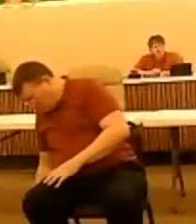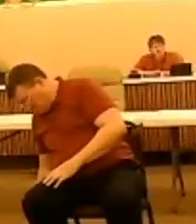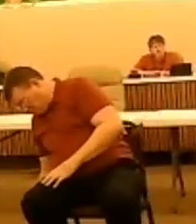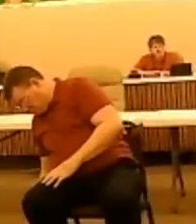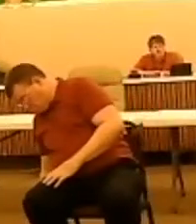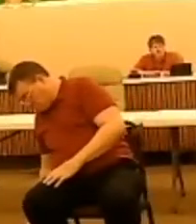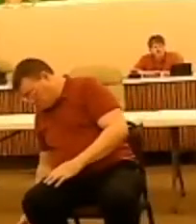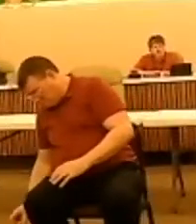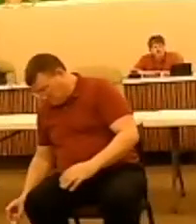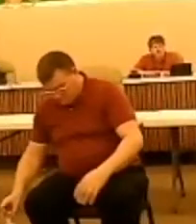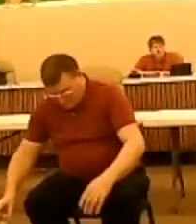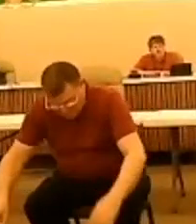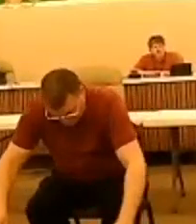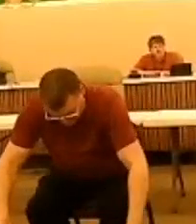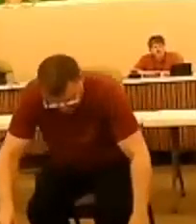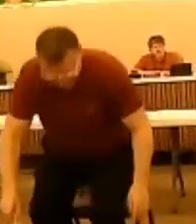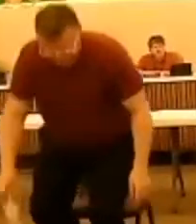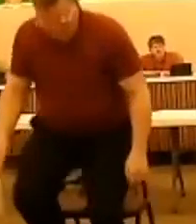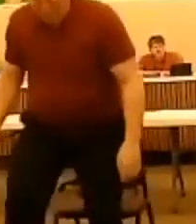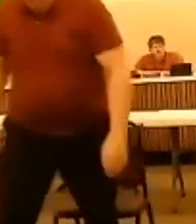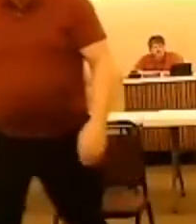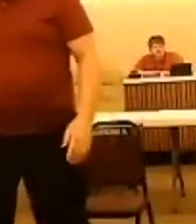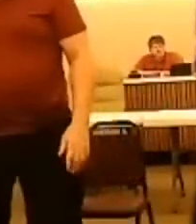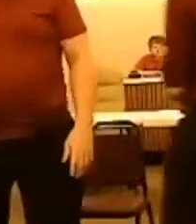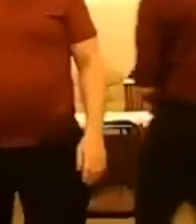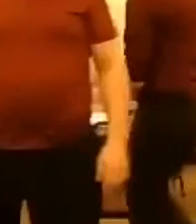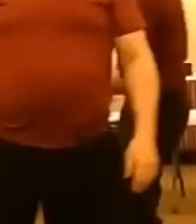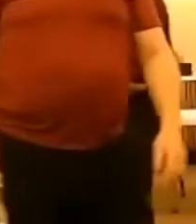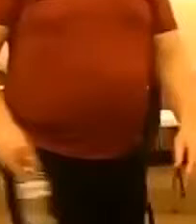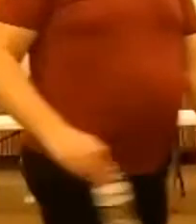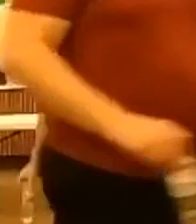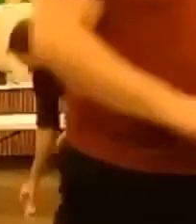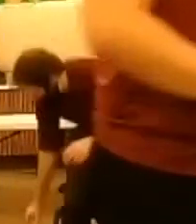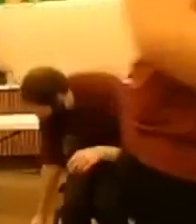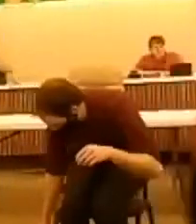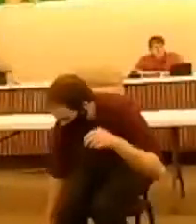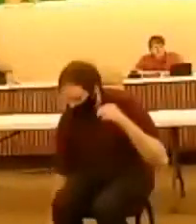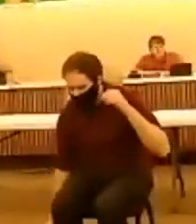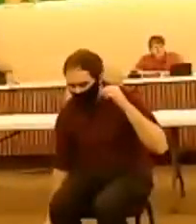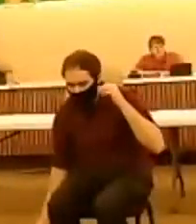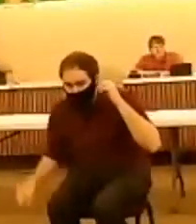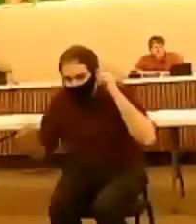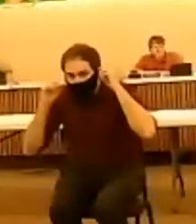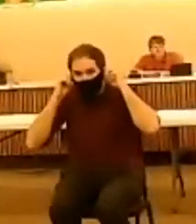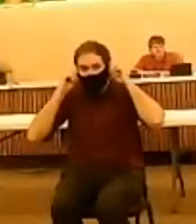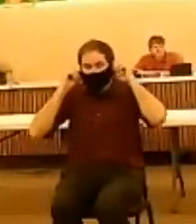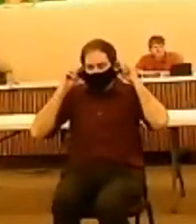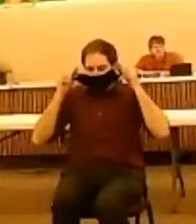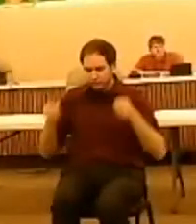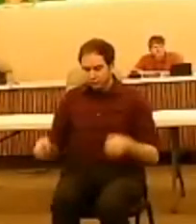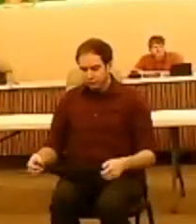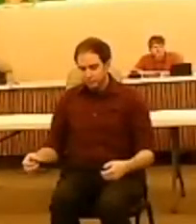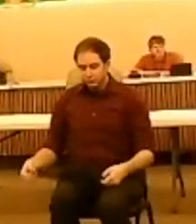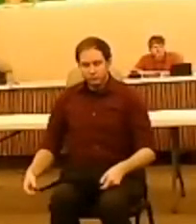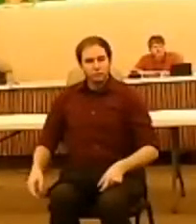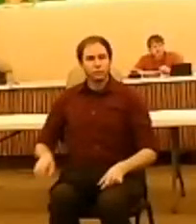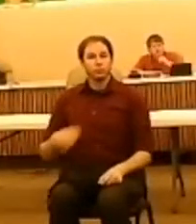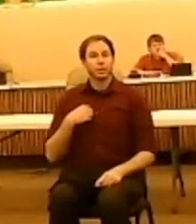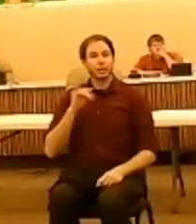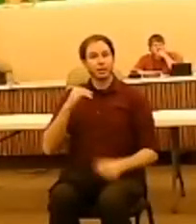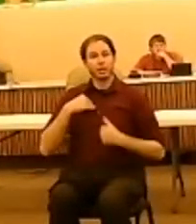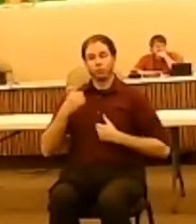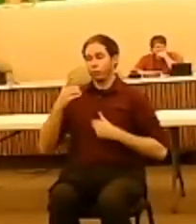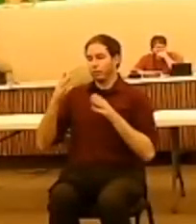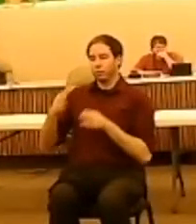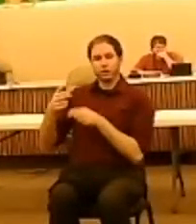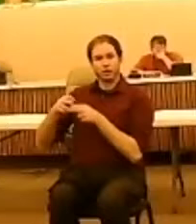Next, Becky. And then I did have Dorothy had her hand raised. She's since lowered it, but I just